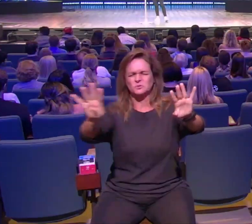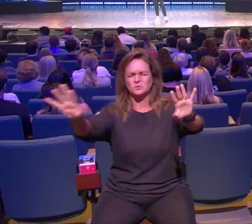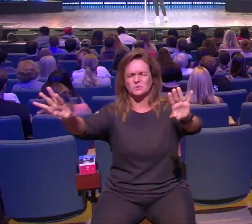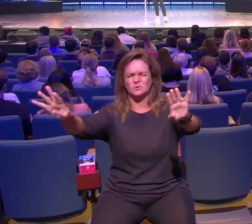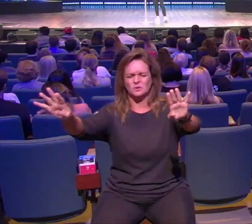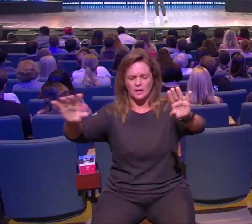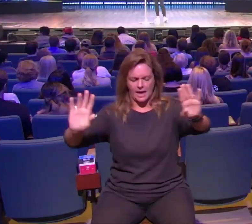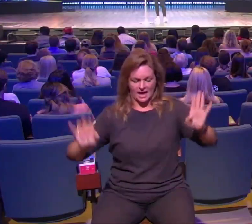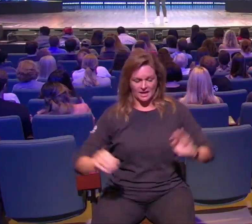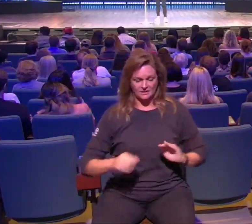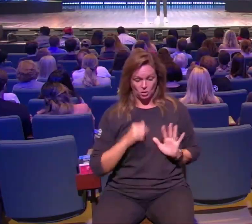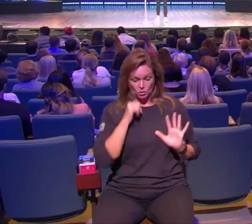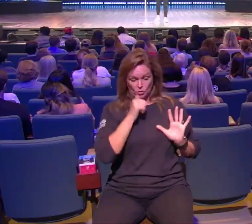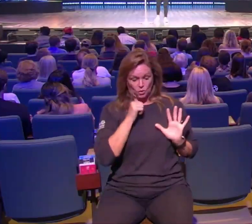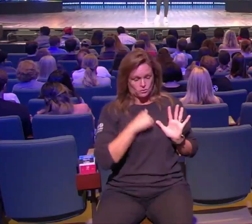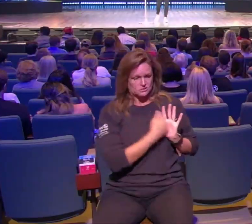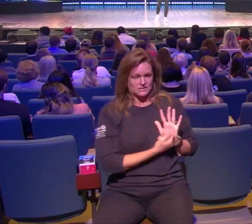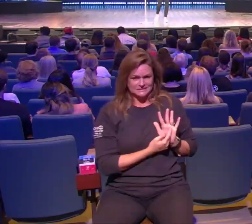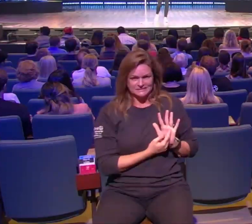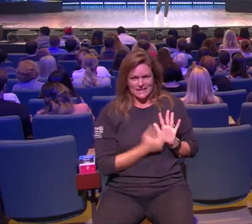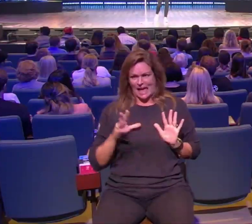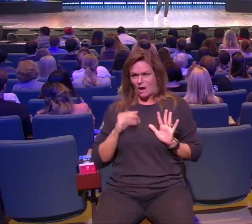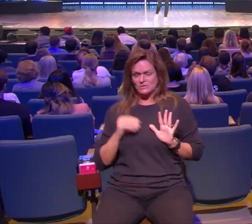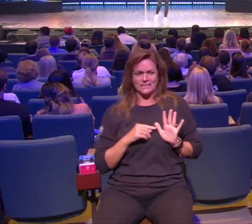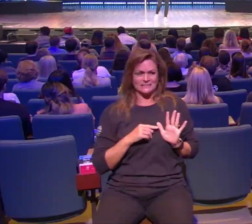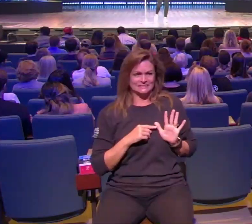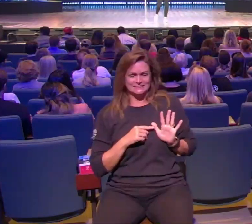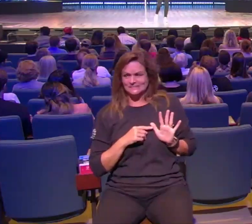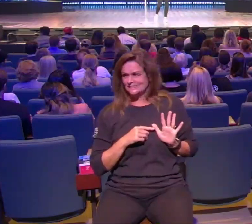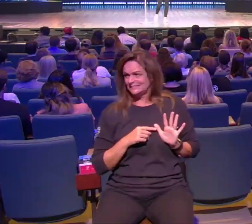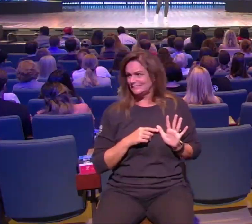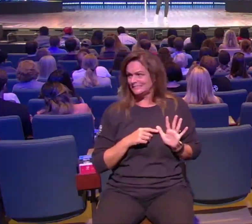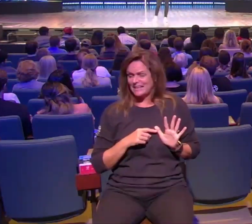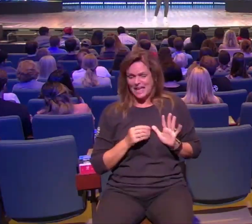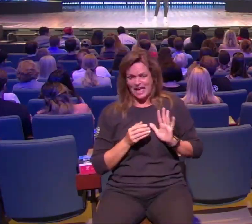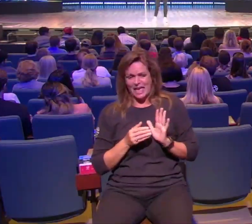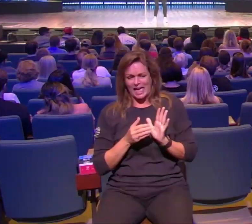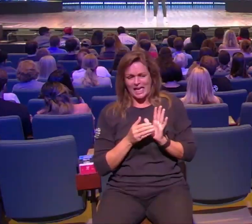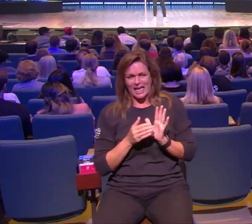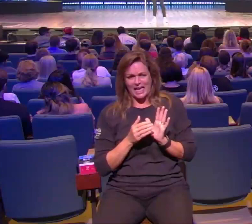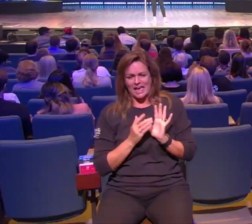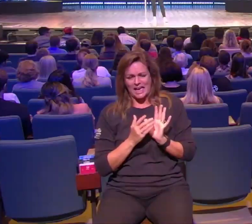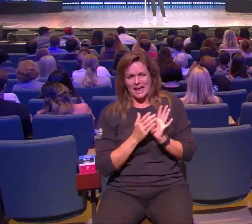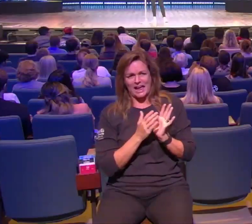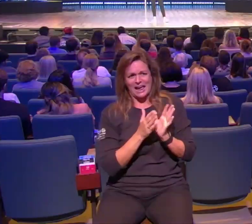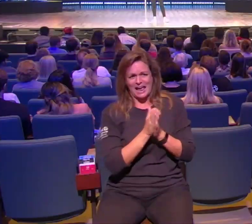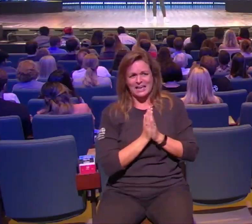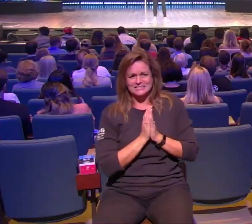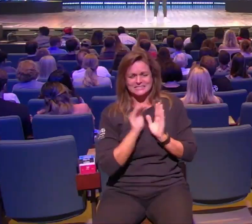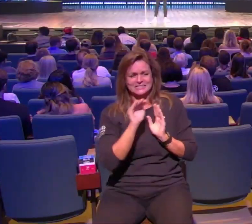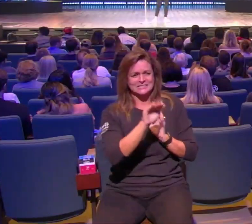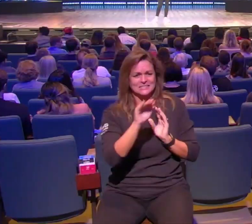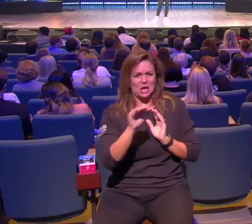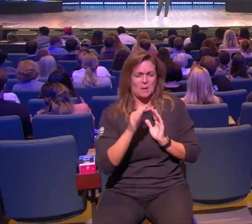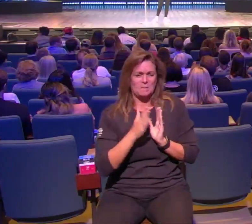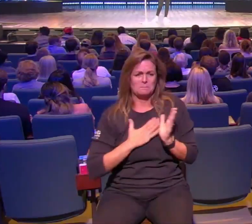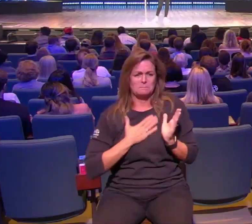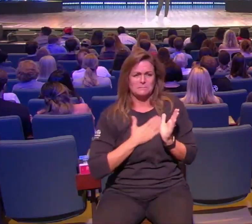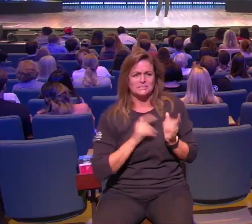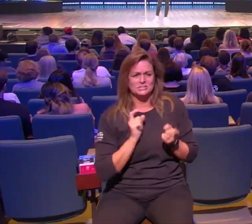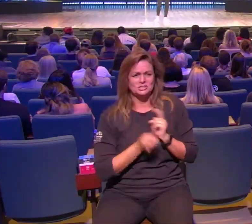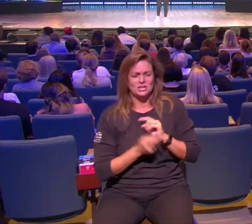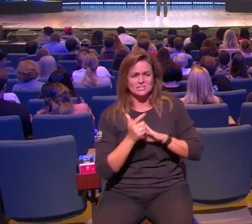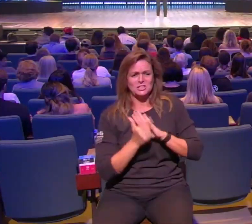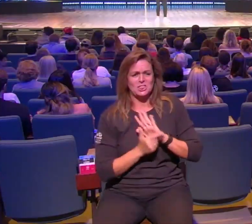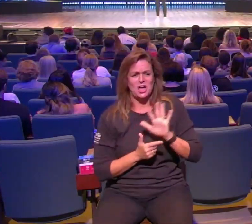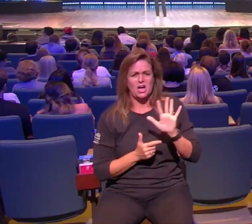bold ask. The ask, the request that they made known to God. I believe that if we're going to access